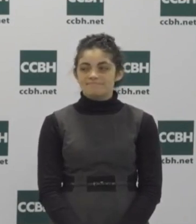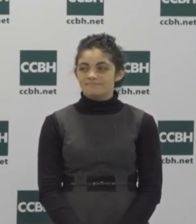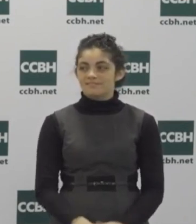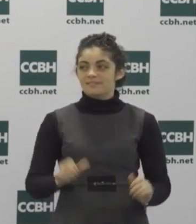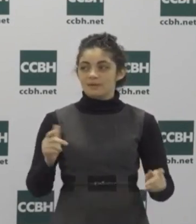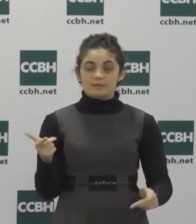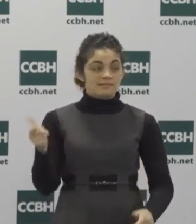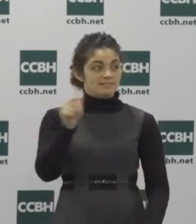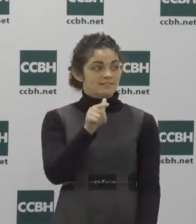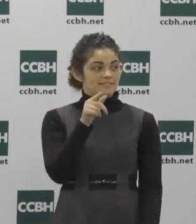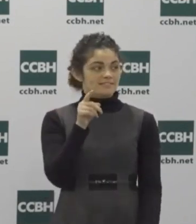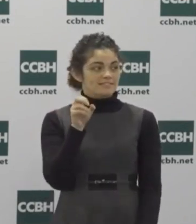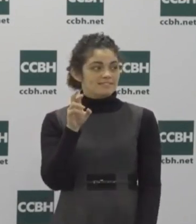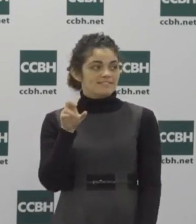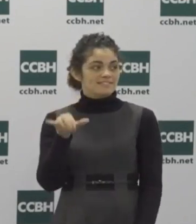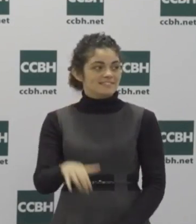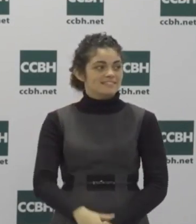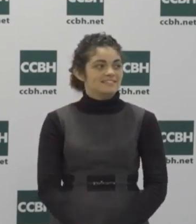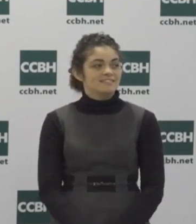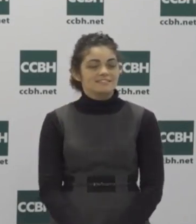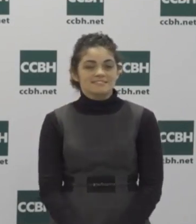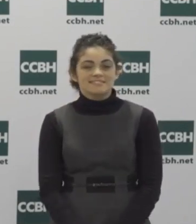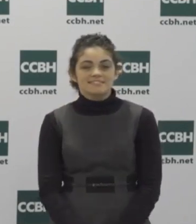I will turn it over to Jane.